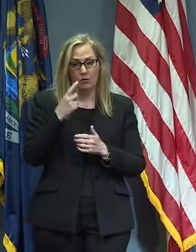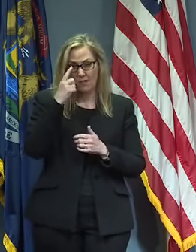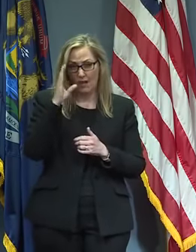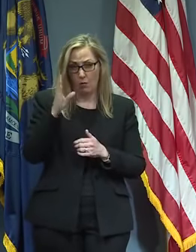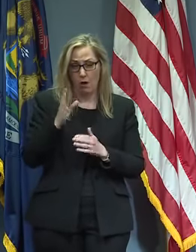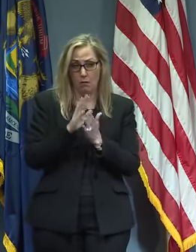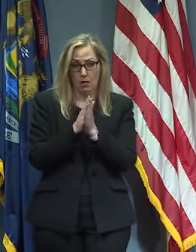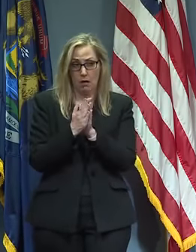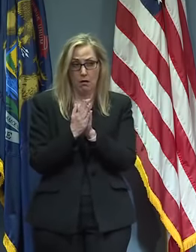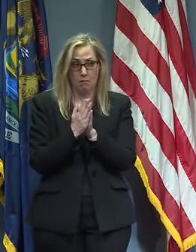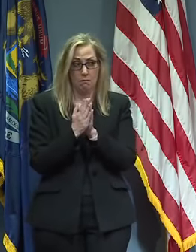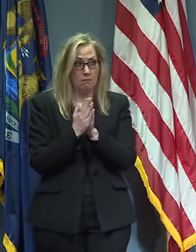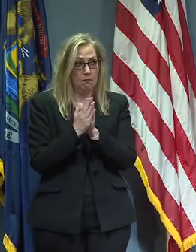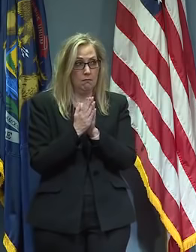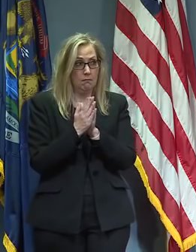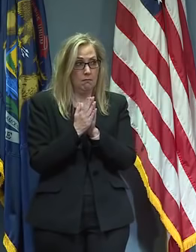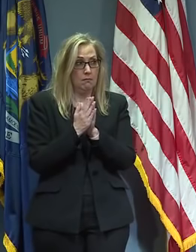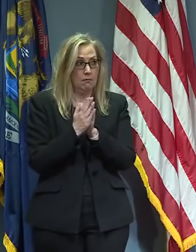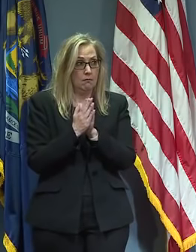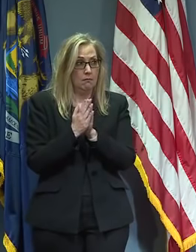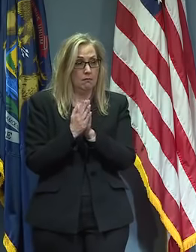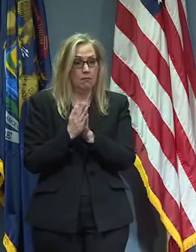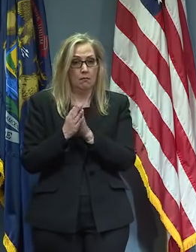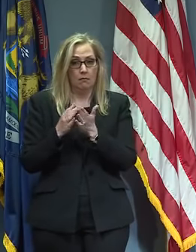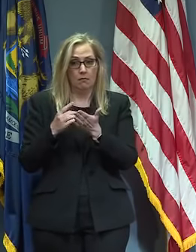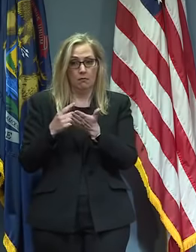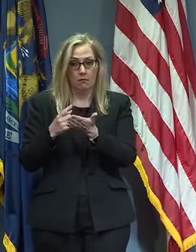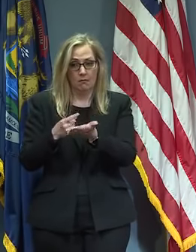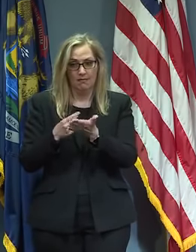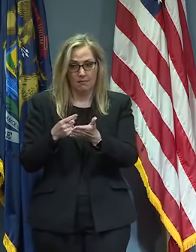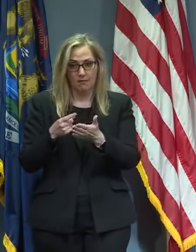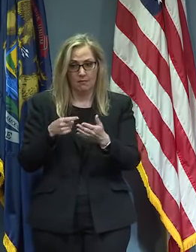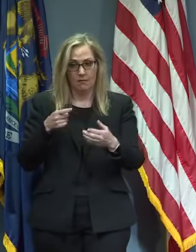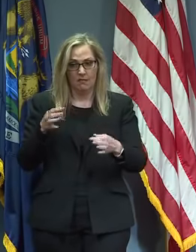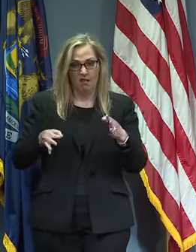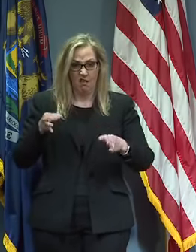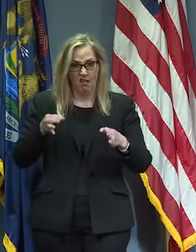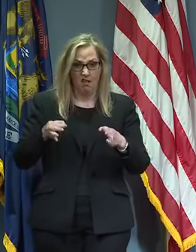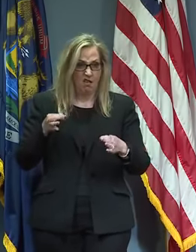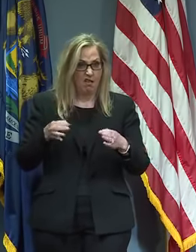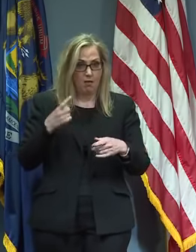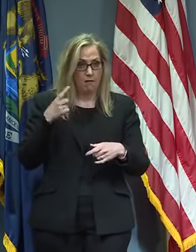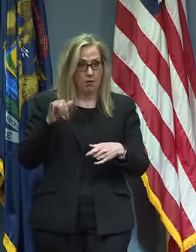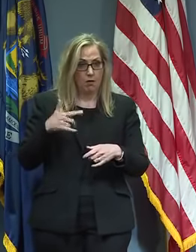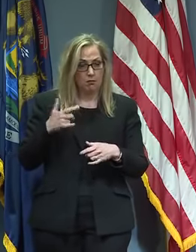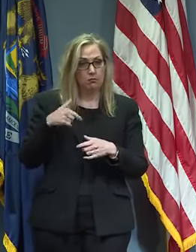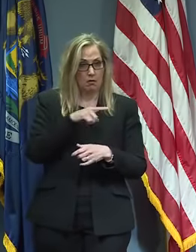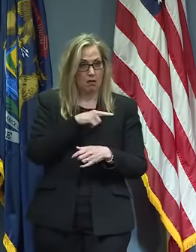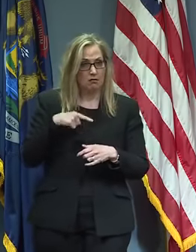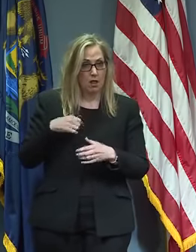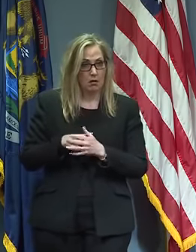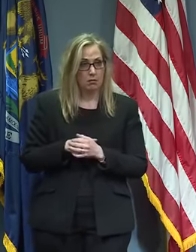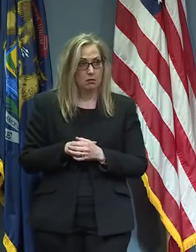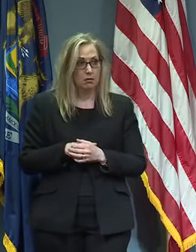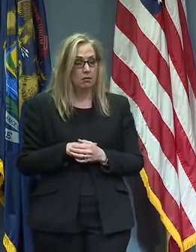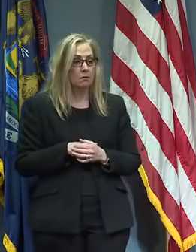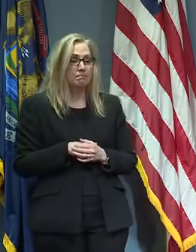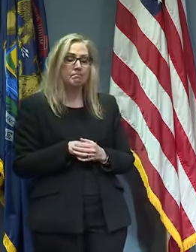will turn into a court battle between your administration and the state legislature? No, I don't. I'll just say